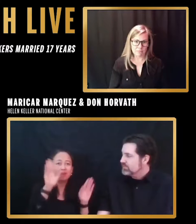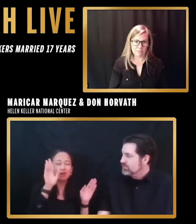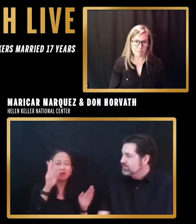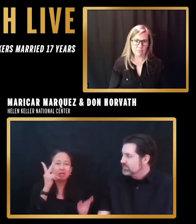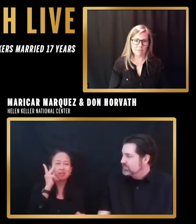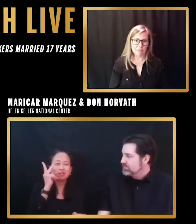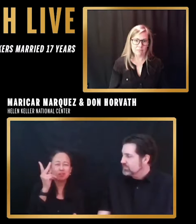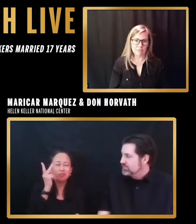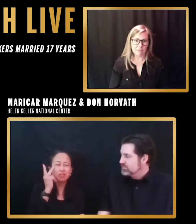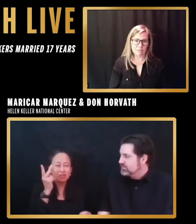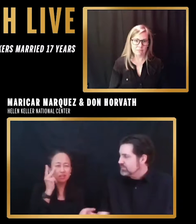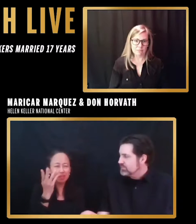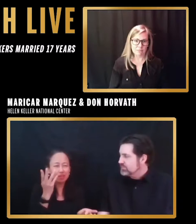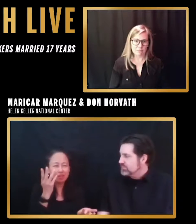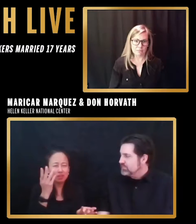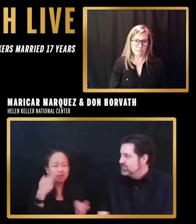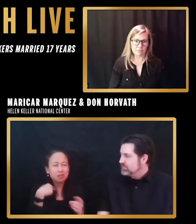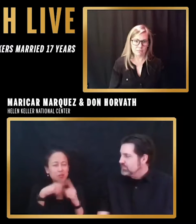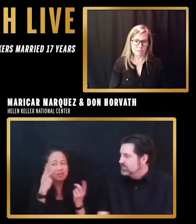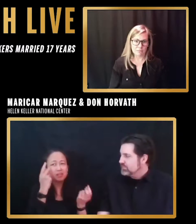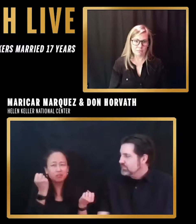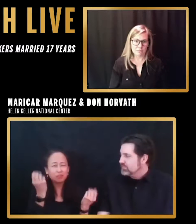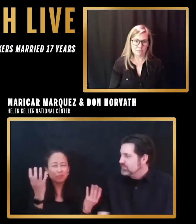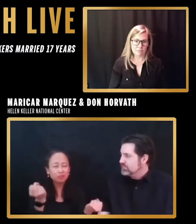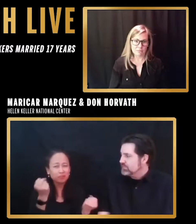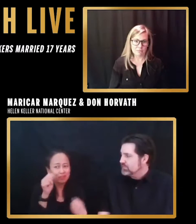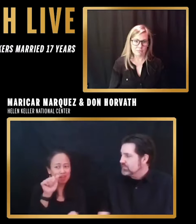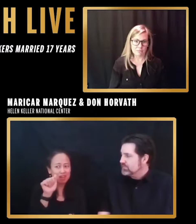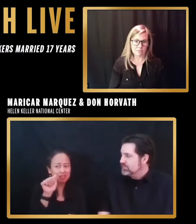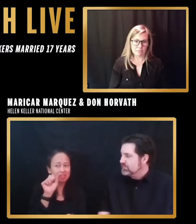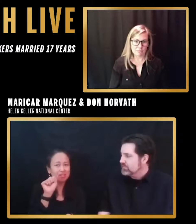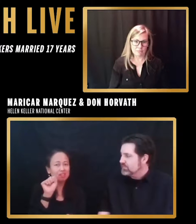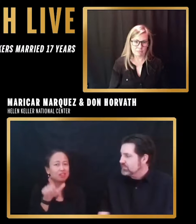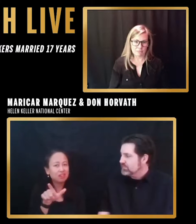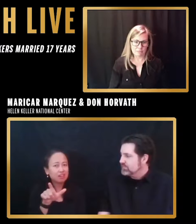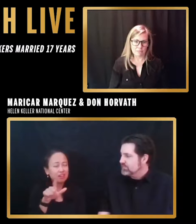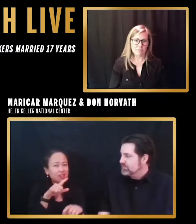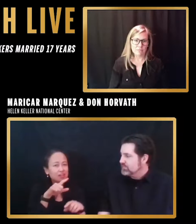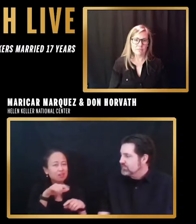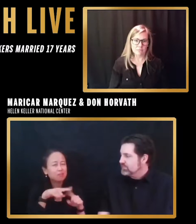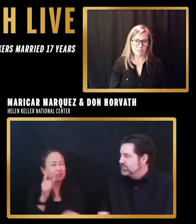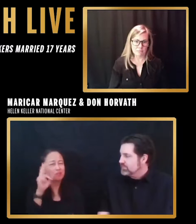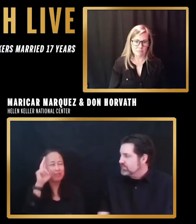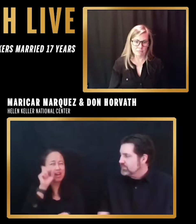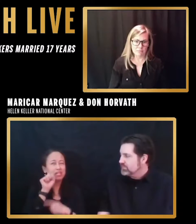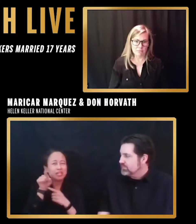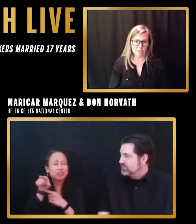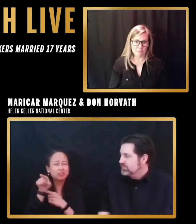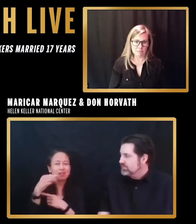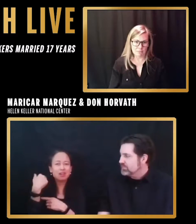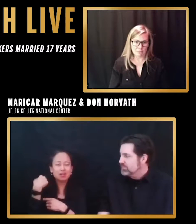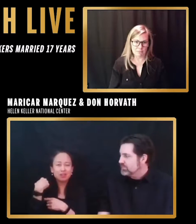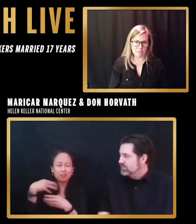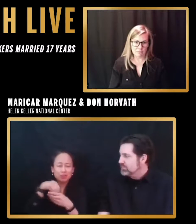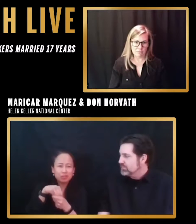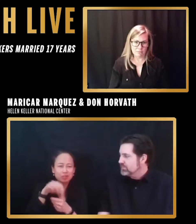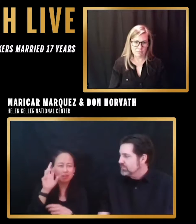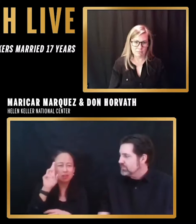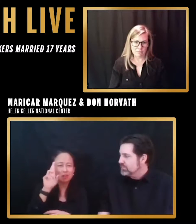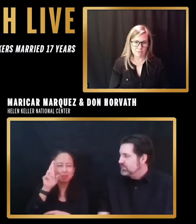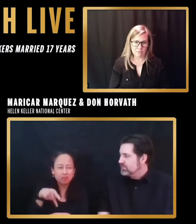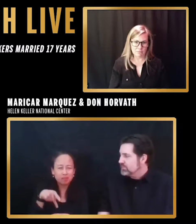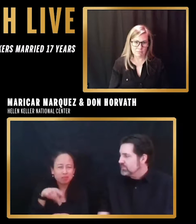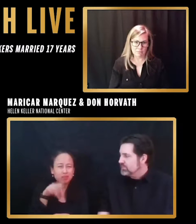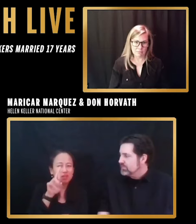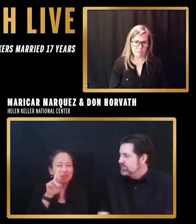I was born deaf, but I grew up with vision. I learned visual sign language.